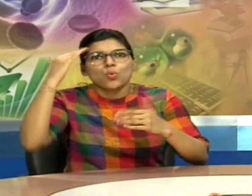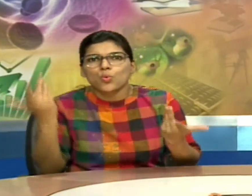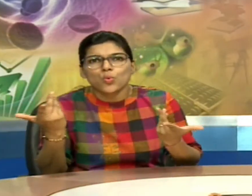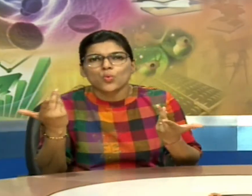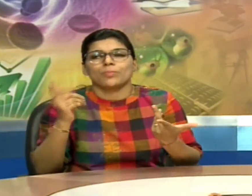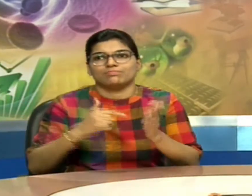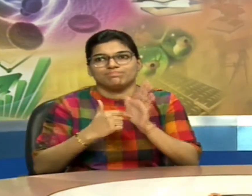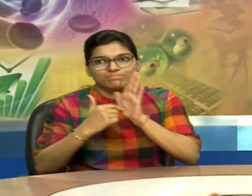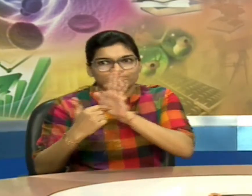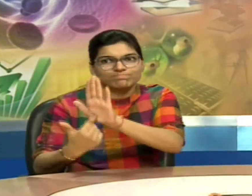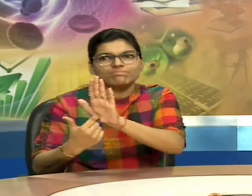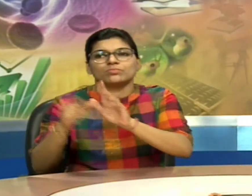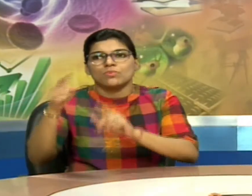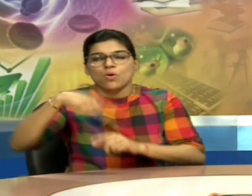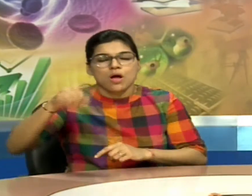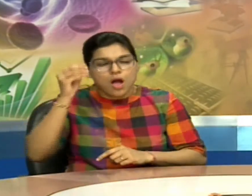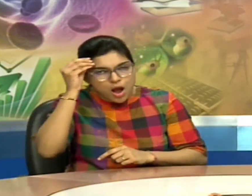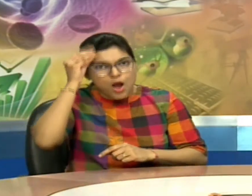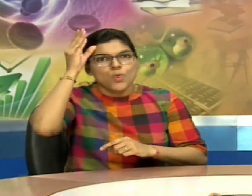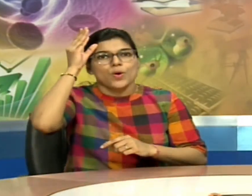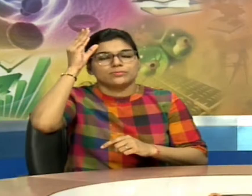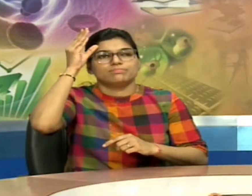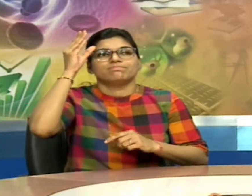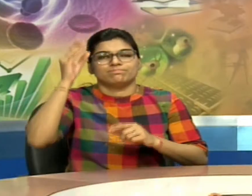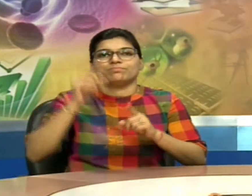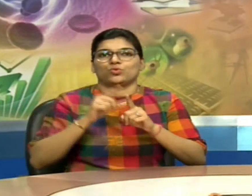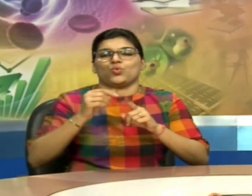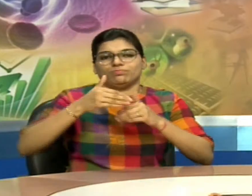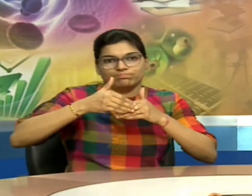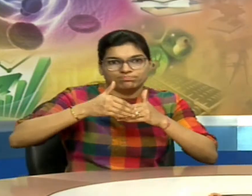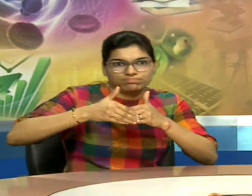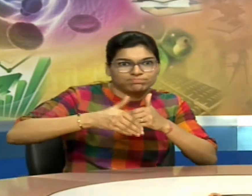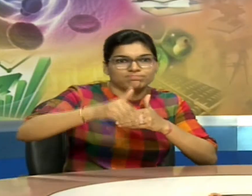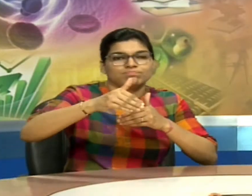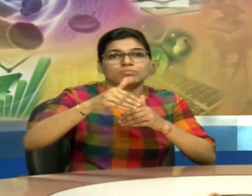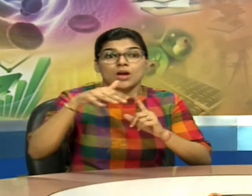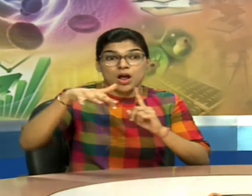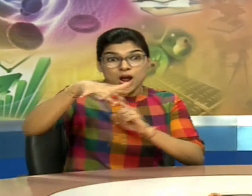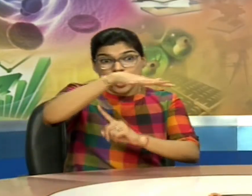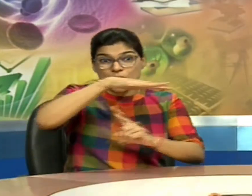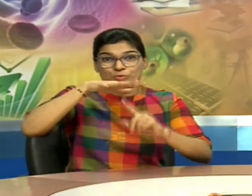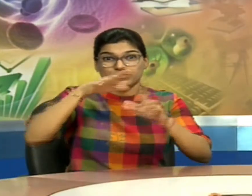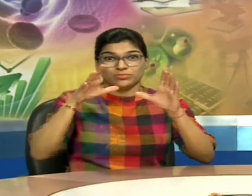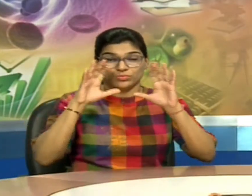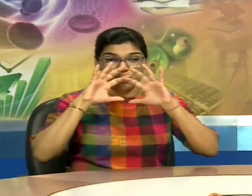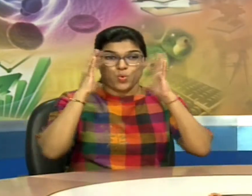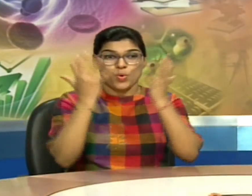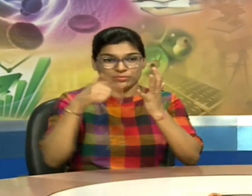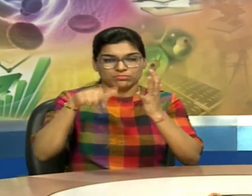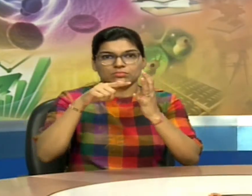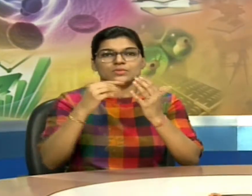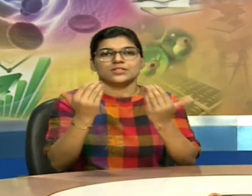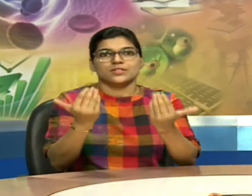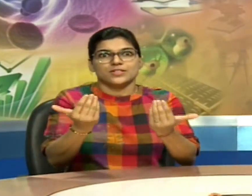society, environmental slogans help to create awareness